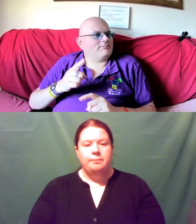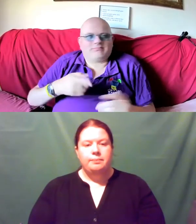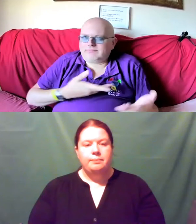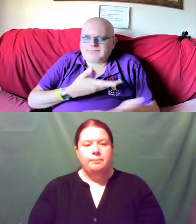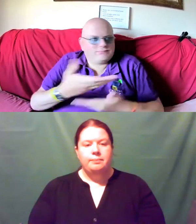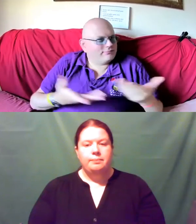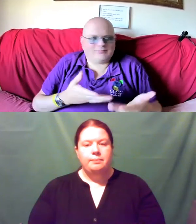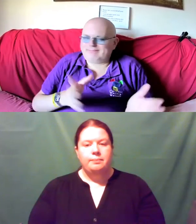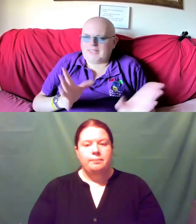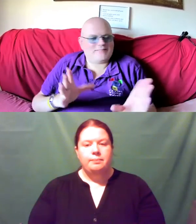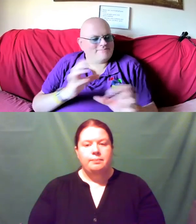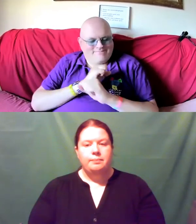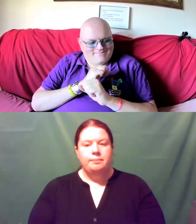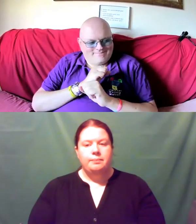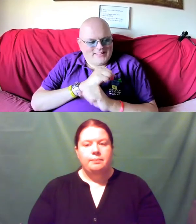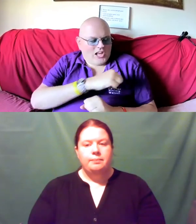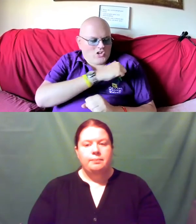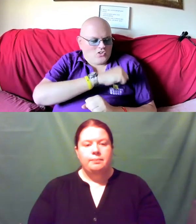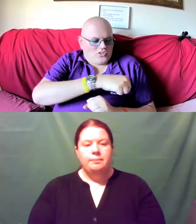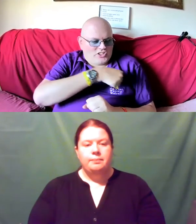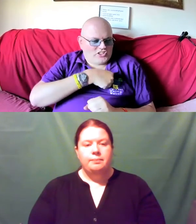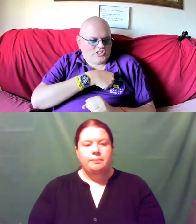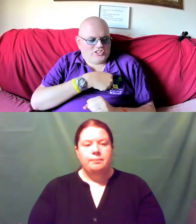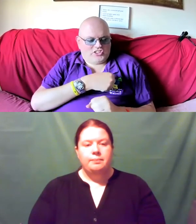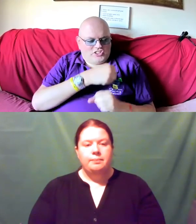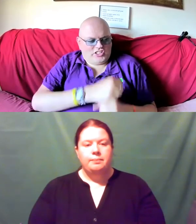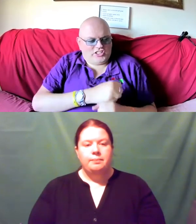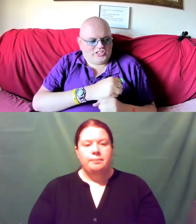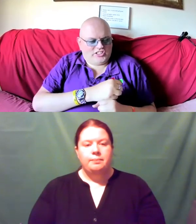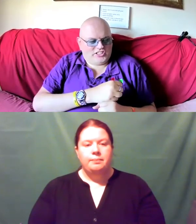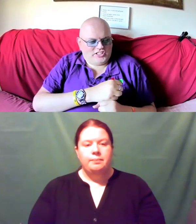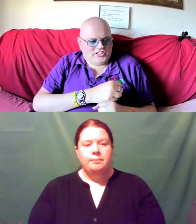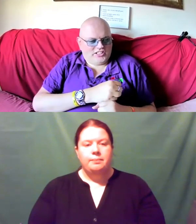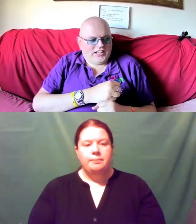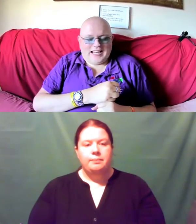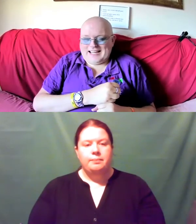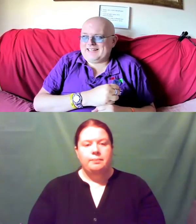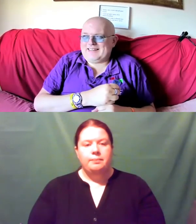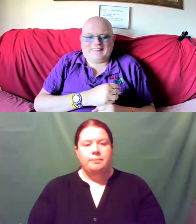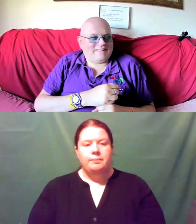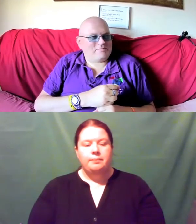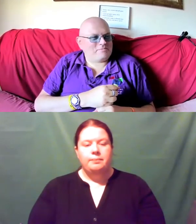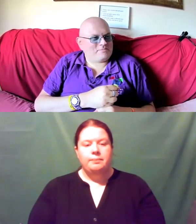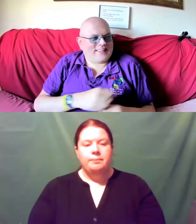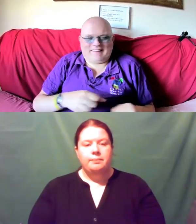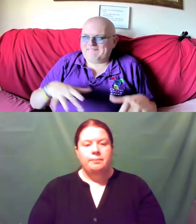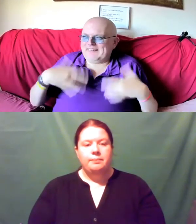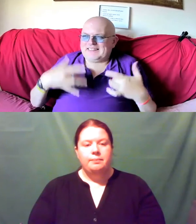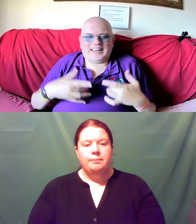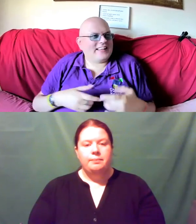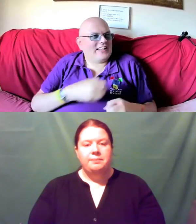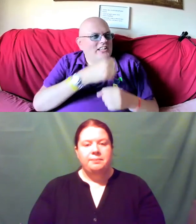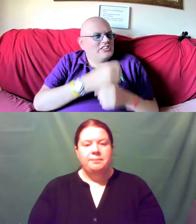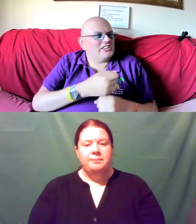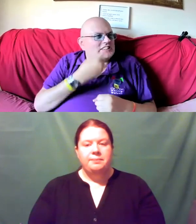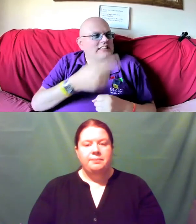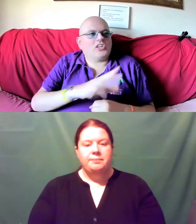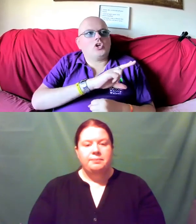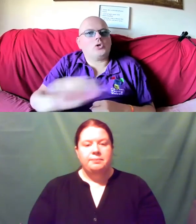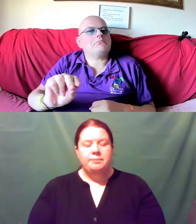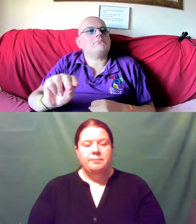much, the Christian church has much more of an impression of the church that likes to say no. You know, so I